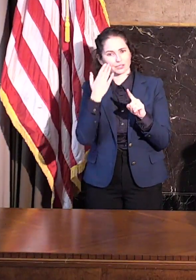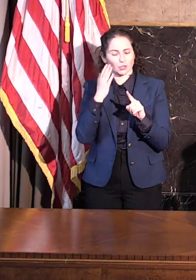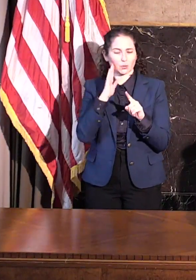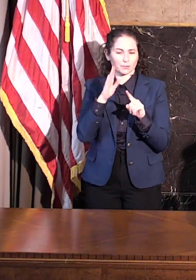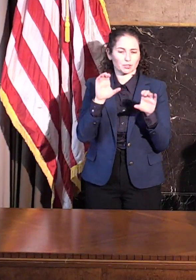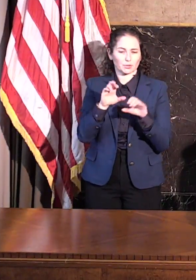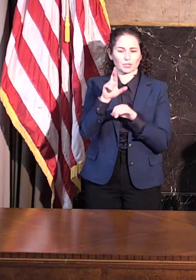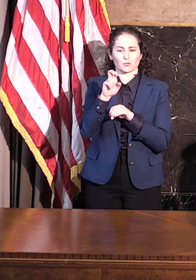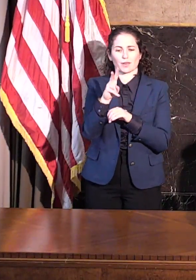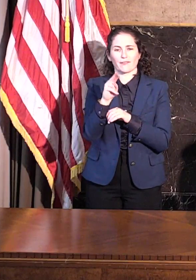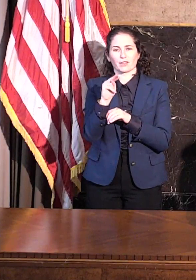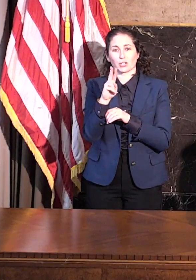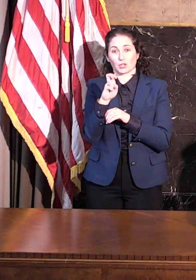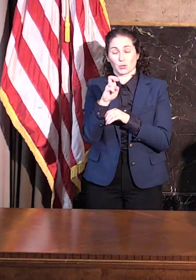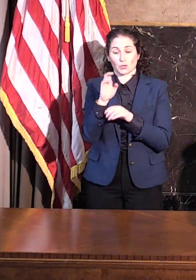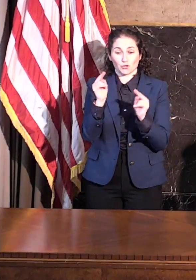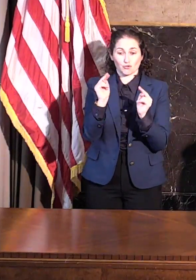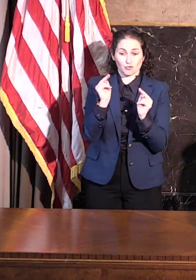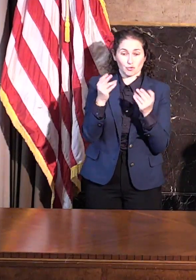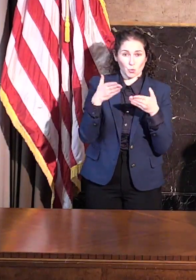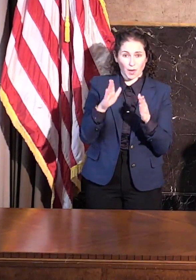away in 2025. That's $500 million.